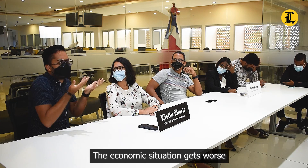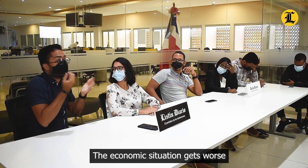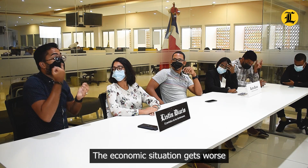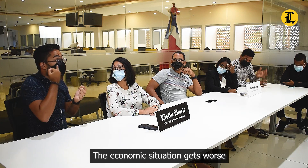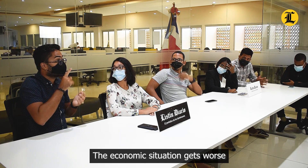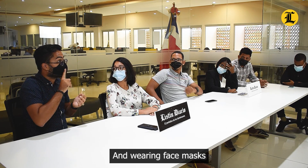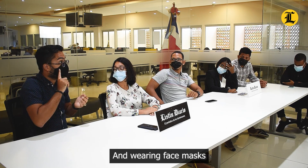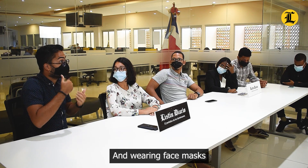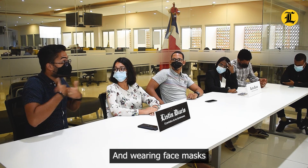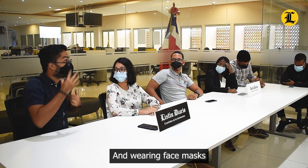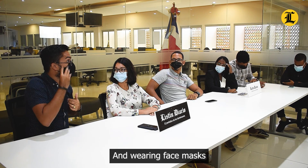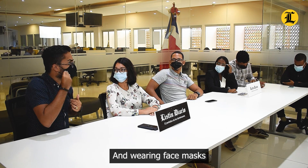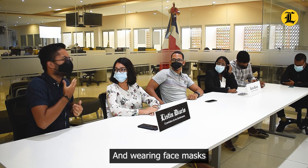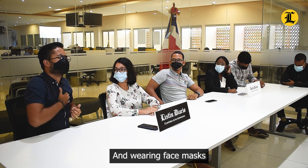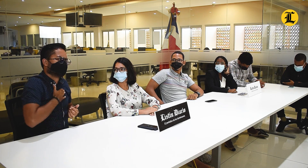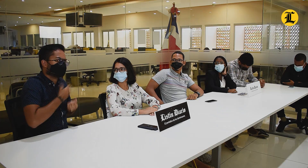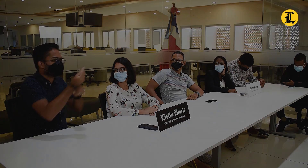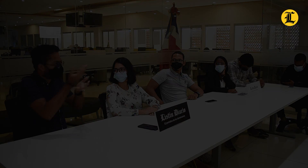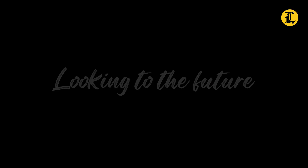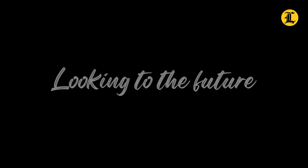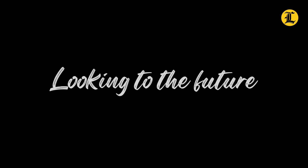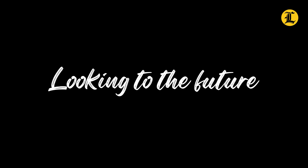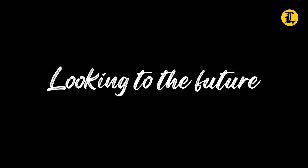situation gets worse, and wearing face masks.